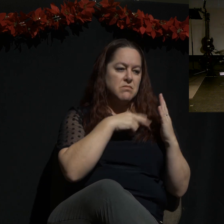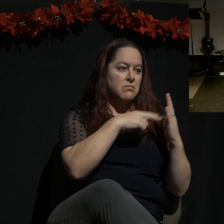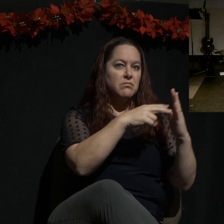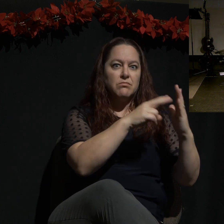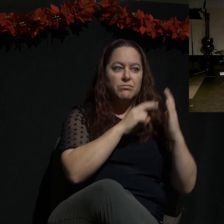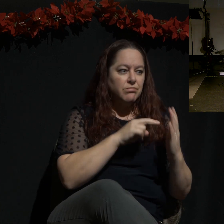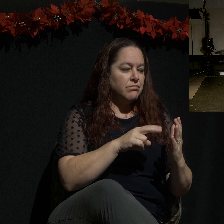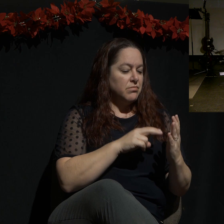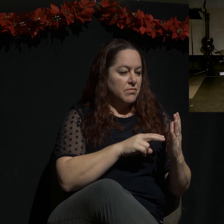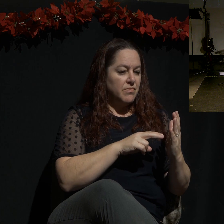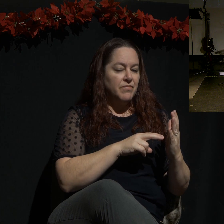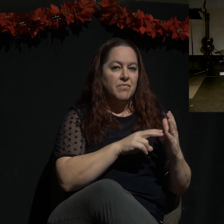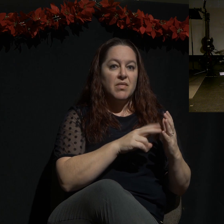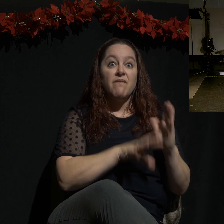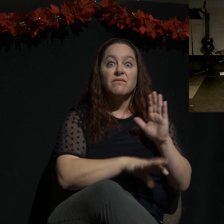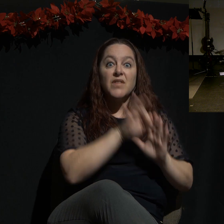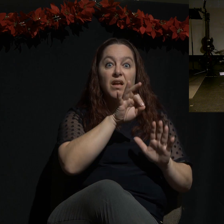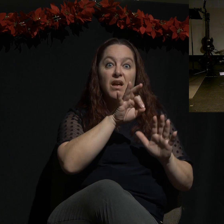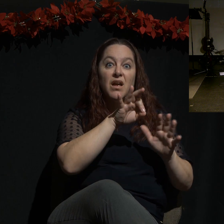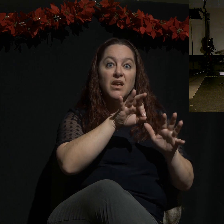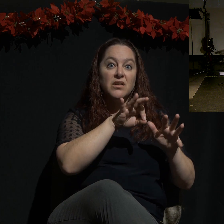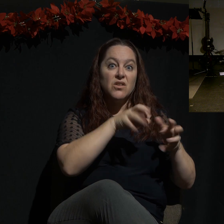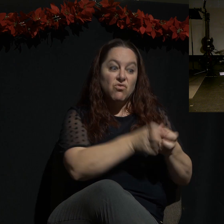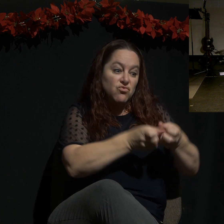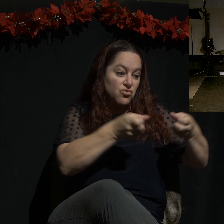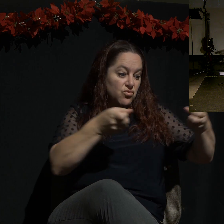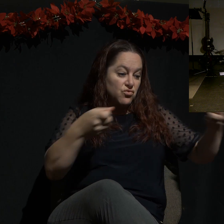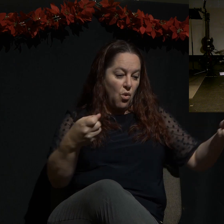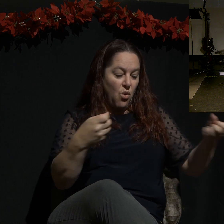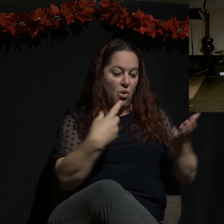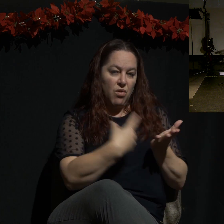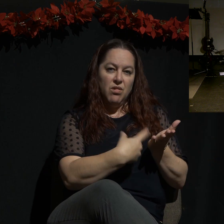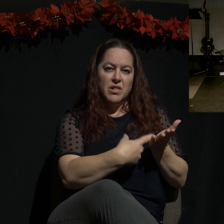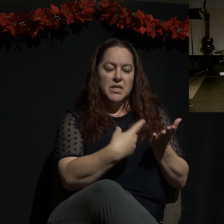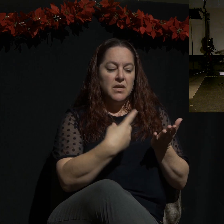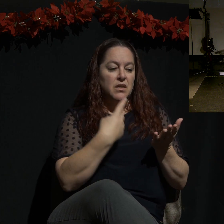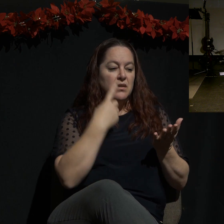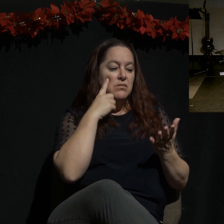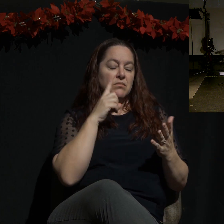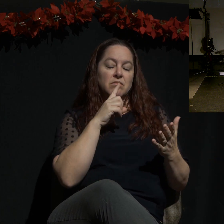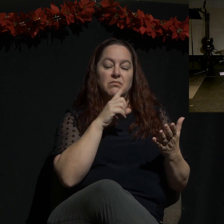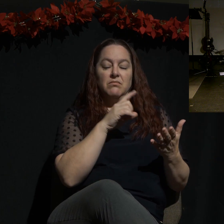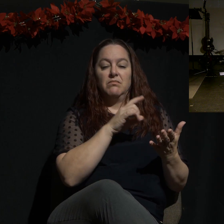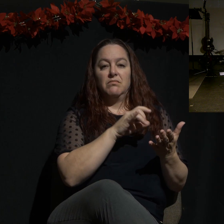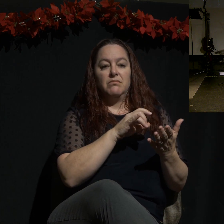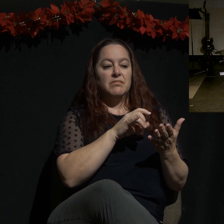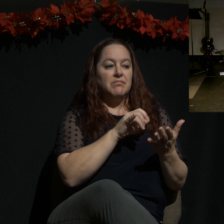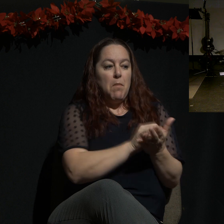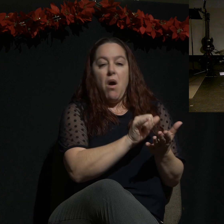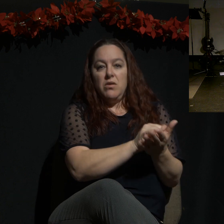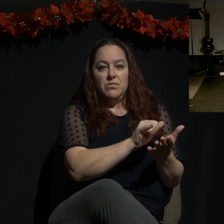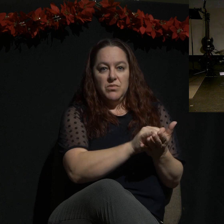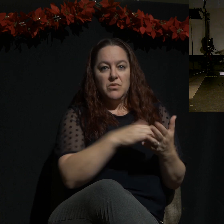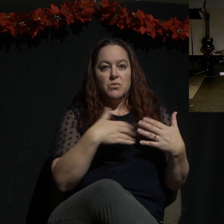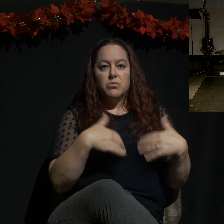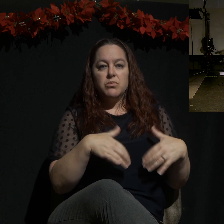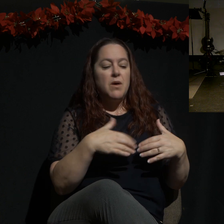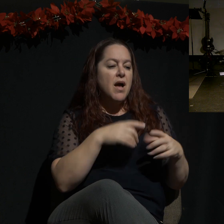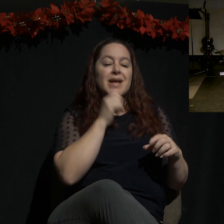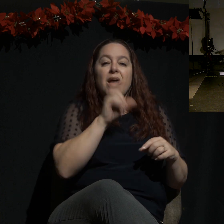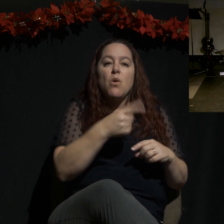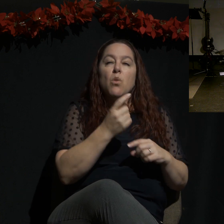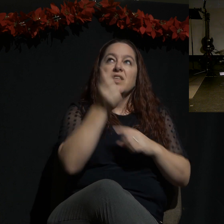so they find this scroll that talks about something unbelievable, that talks about not just